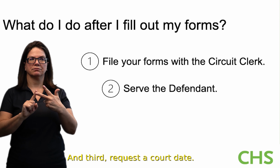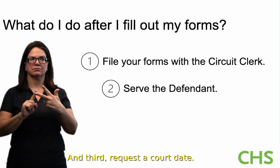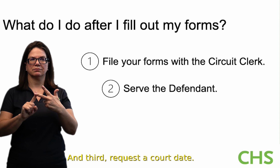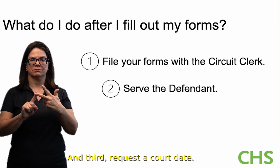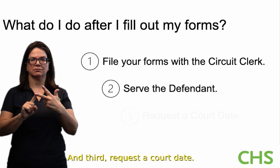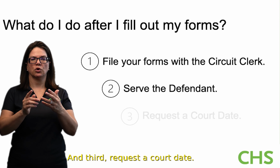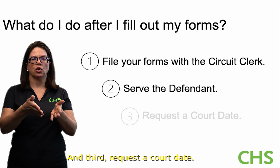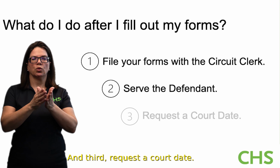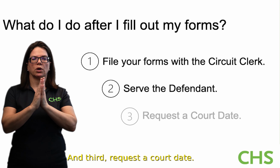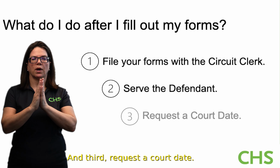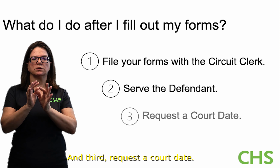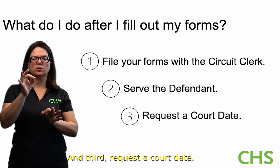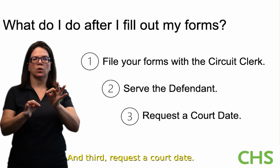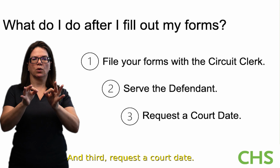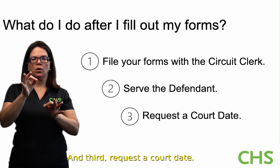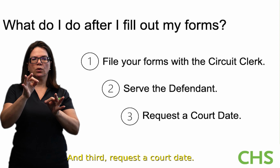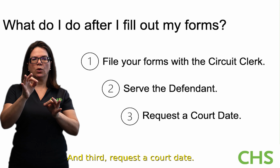And third, request a court date.